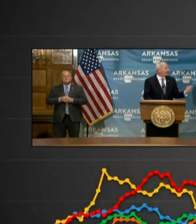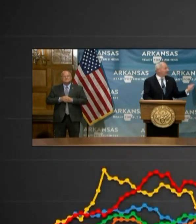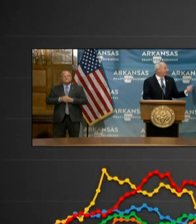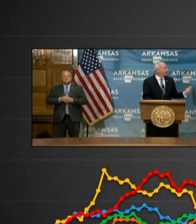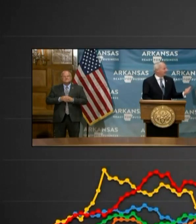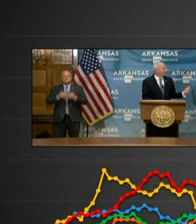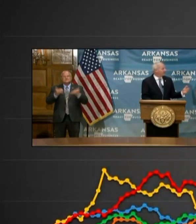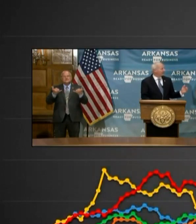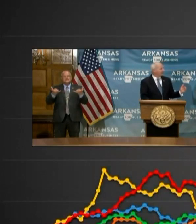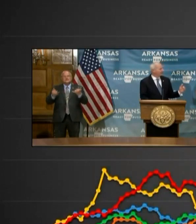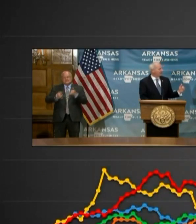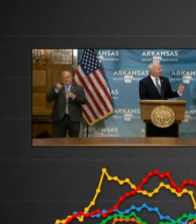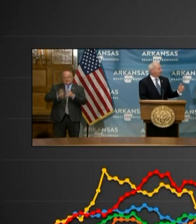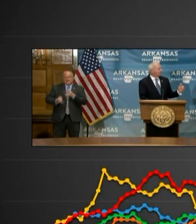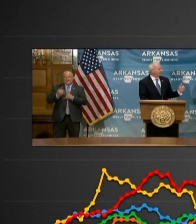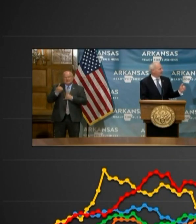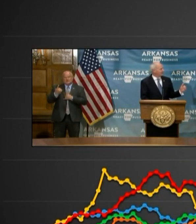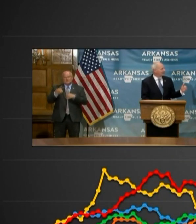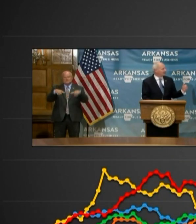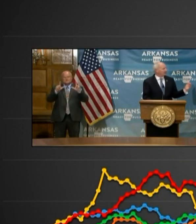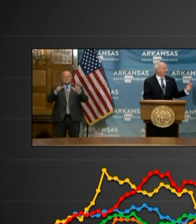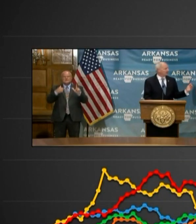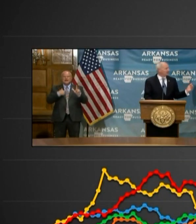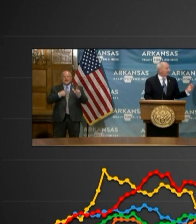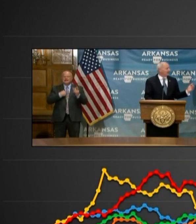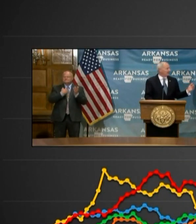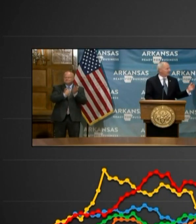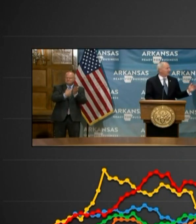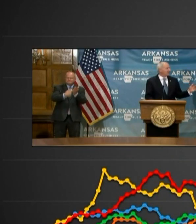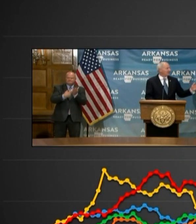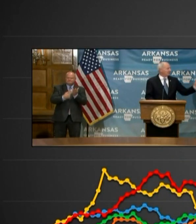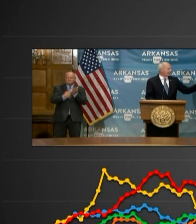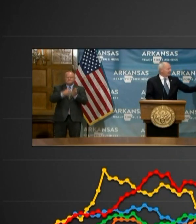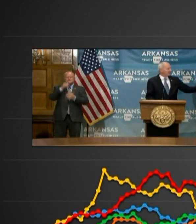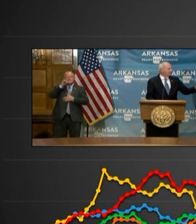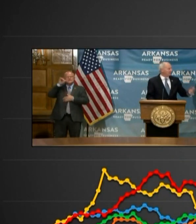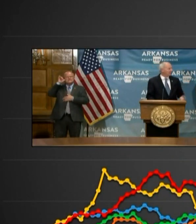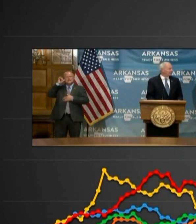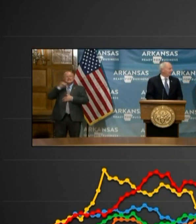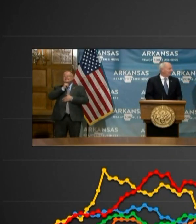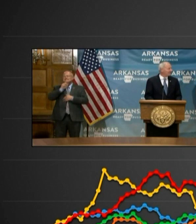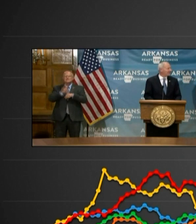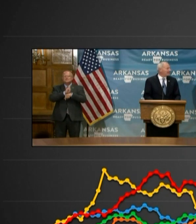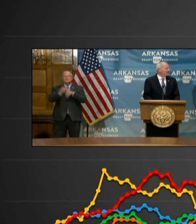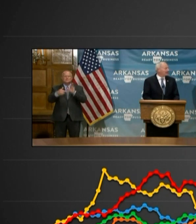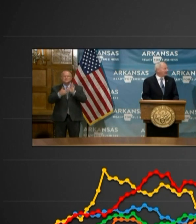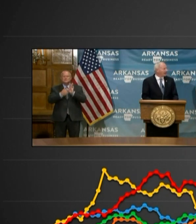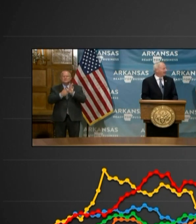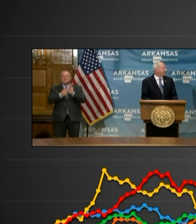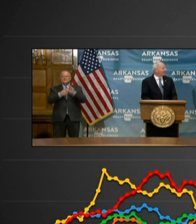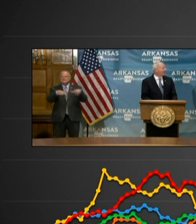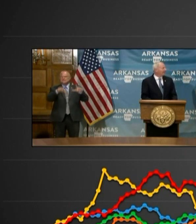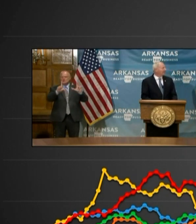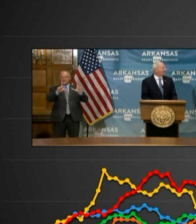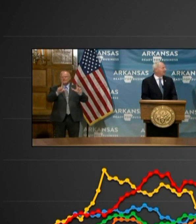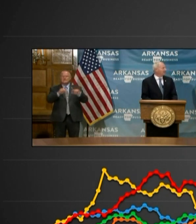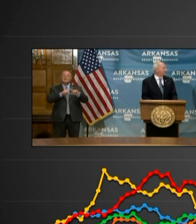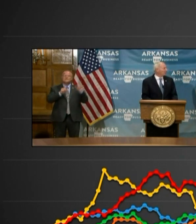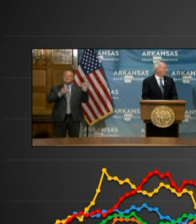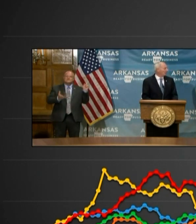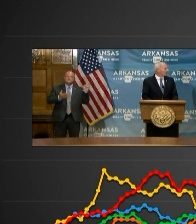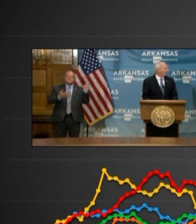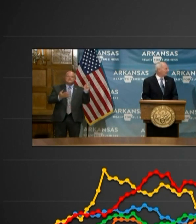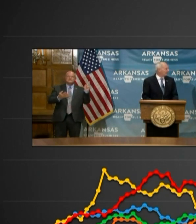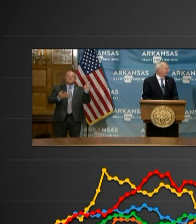days. And then the final one is one that I talked a little bit about yesterday, but I didn't use this graphic, and this is